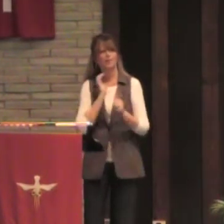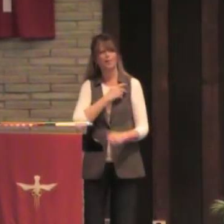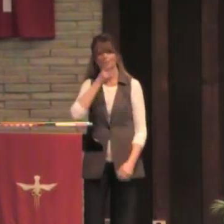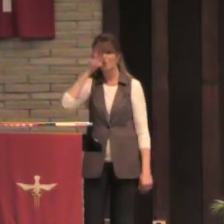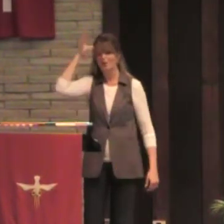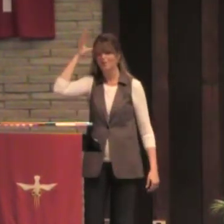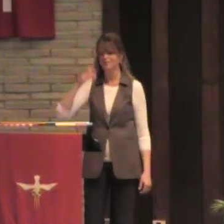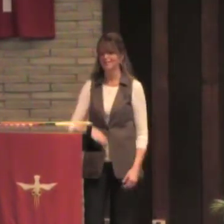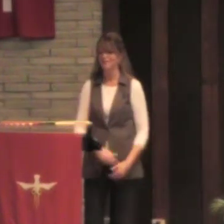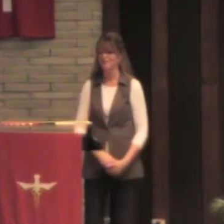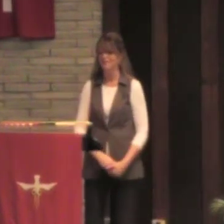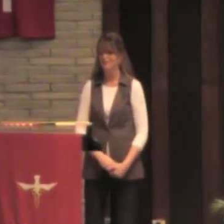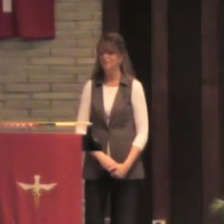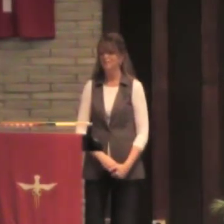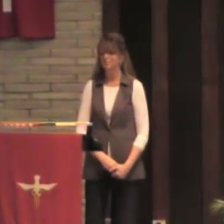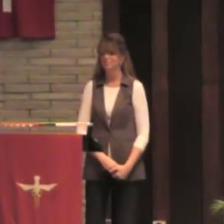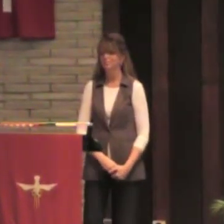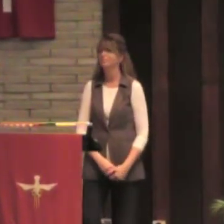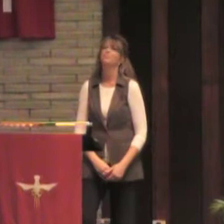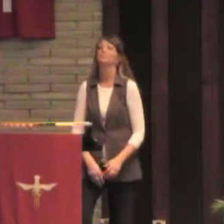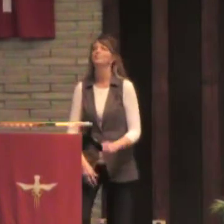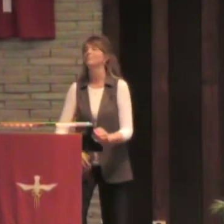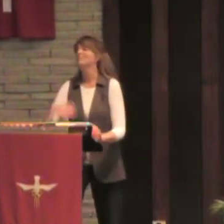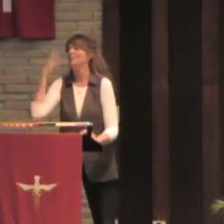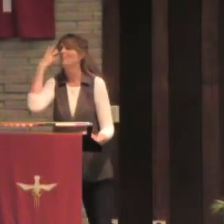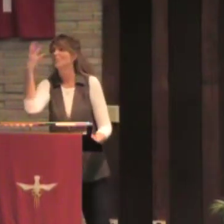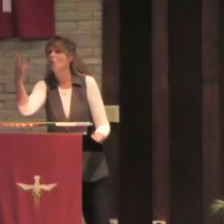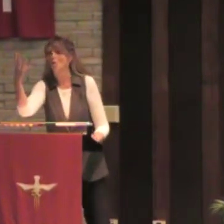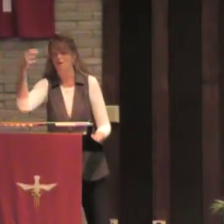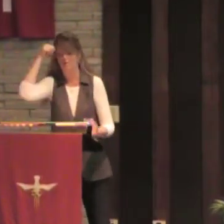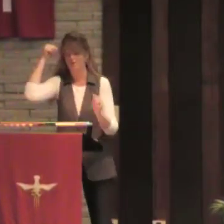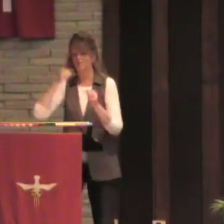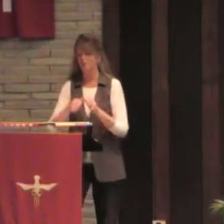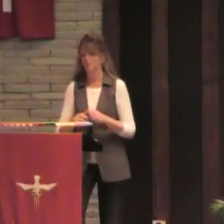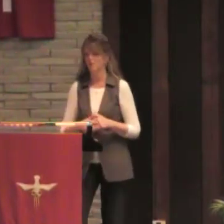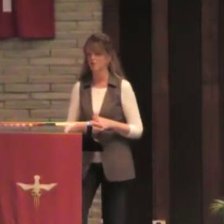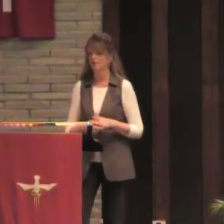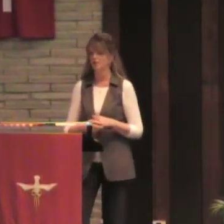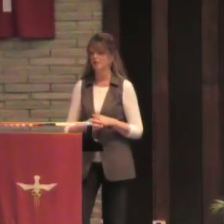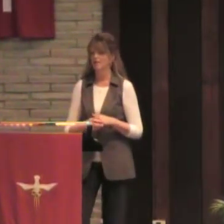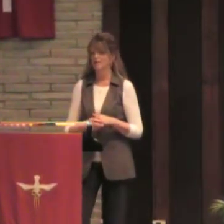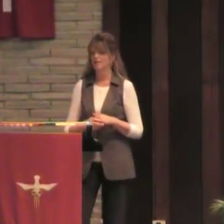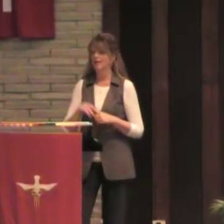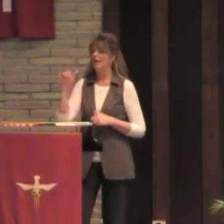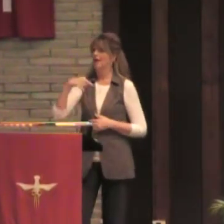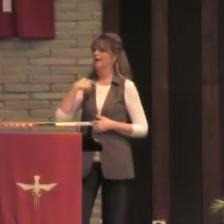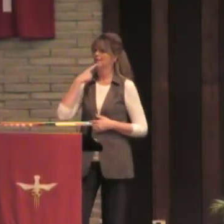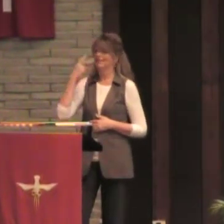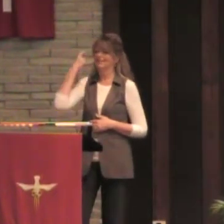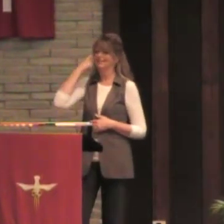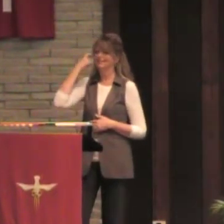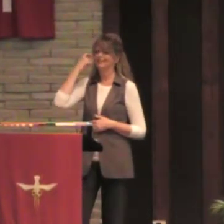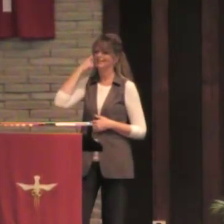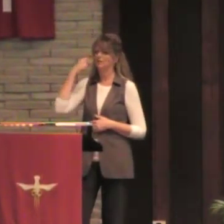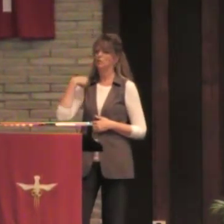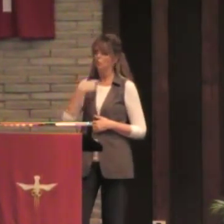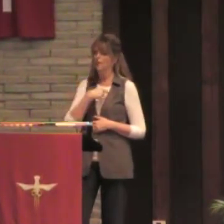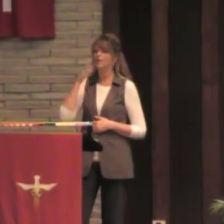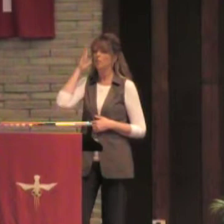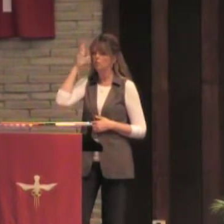we had similar experiences growing up with our parents because all of our parents had gone through the same schools for the